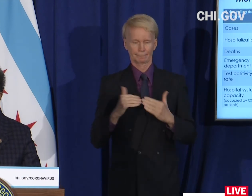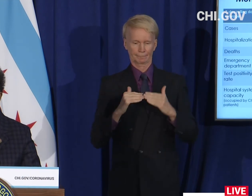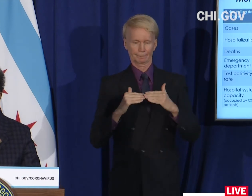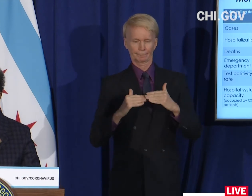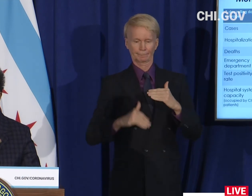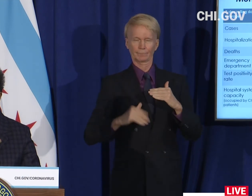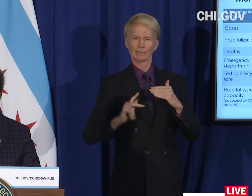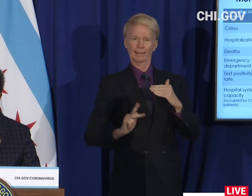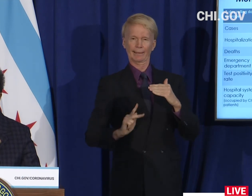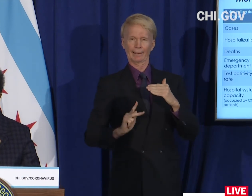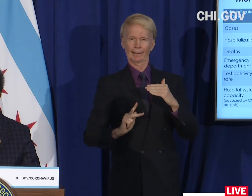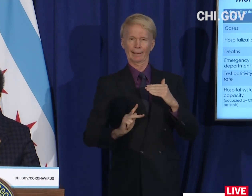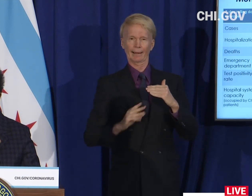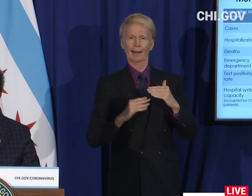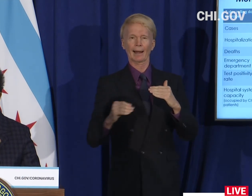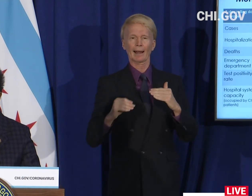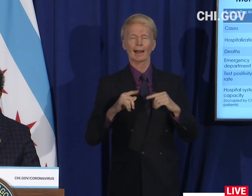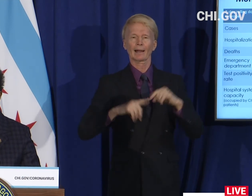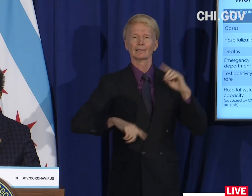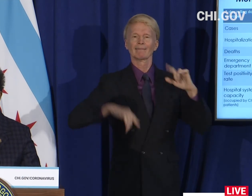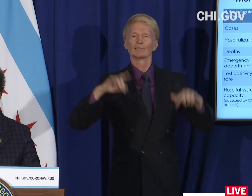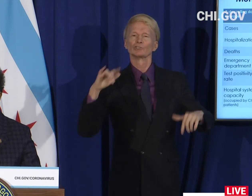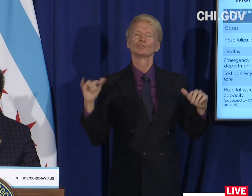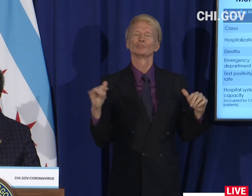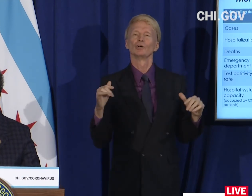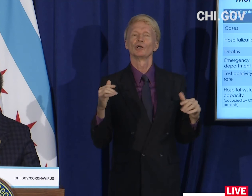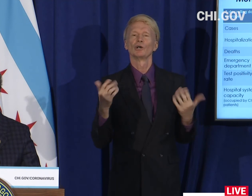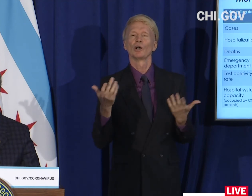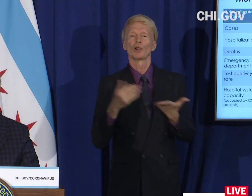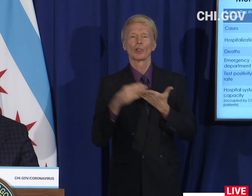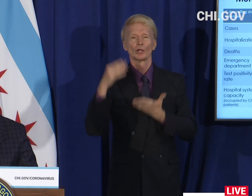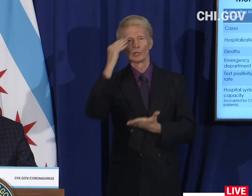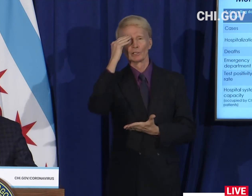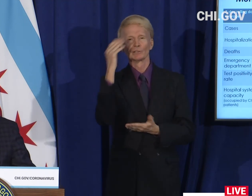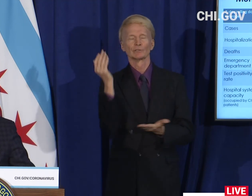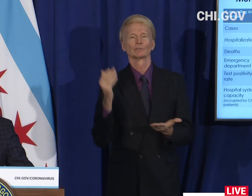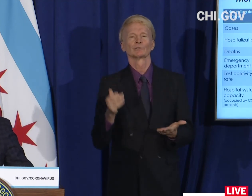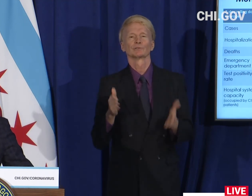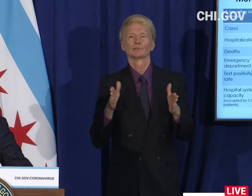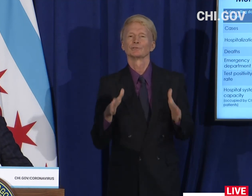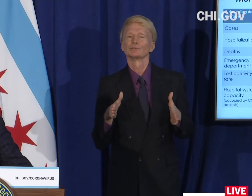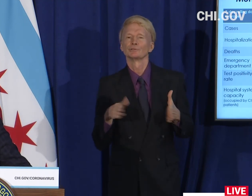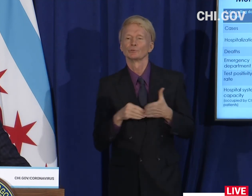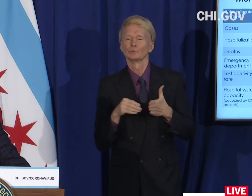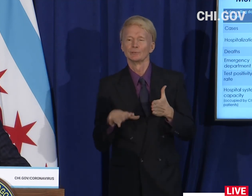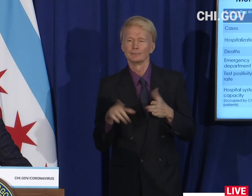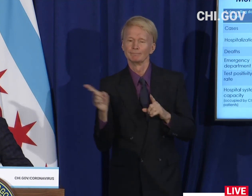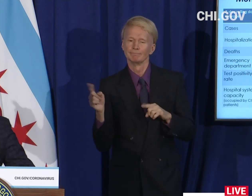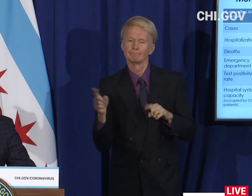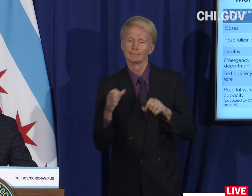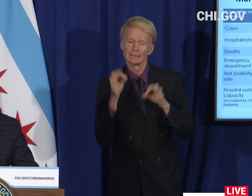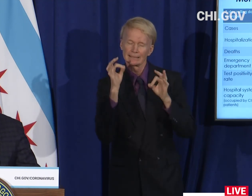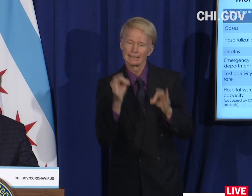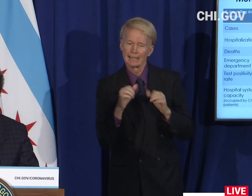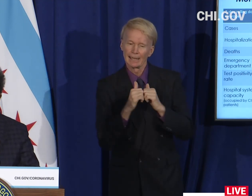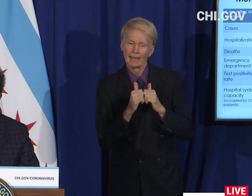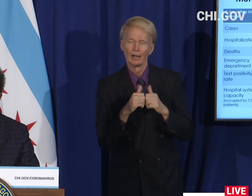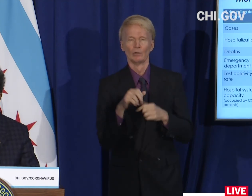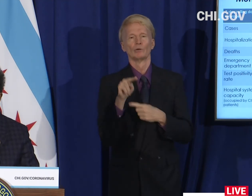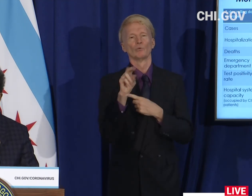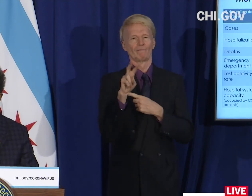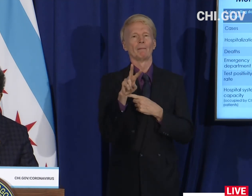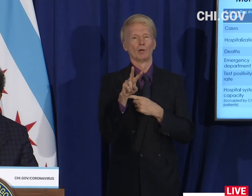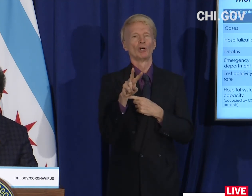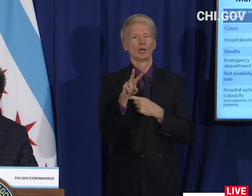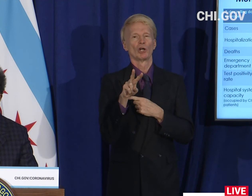pre-K and our diverse learners. That decision will be made finally in November.